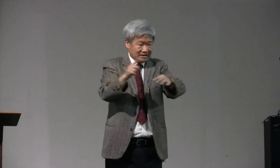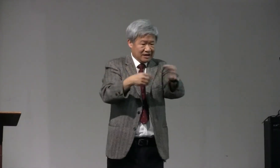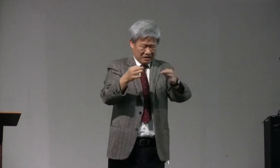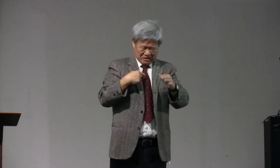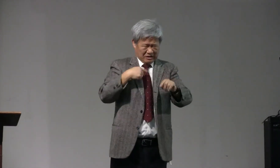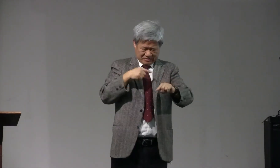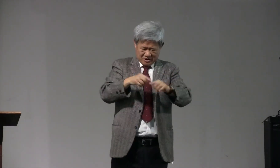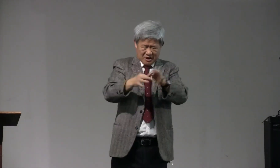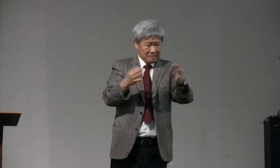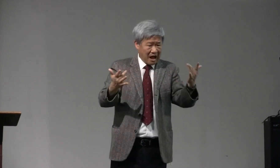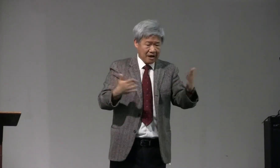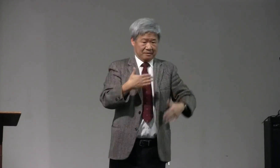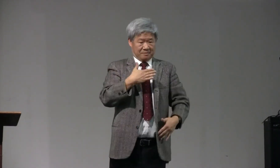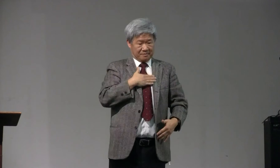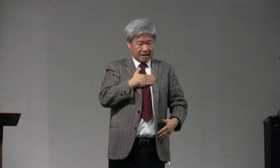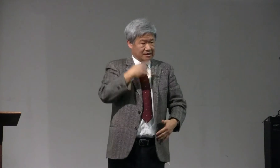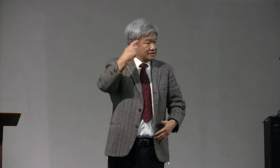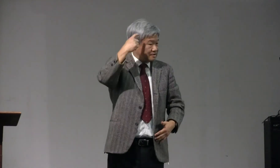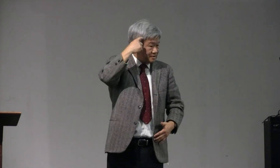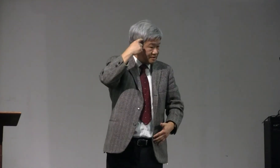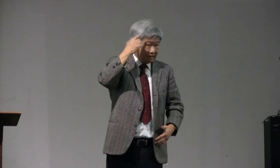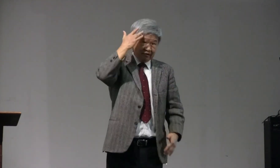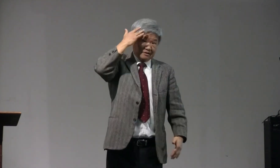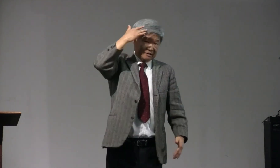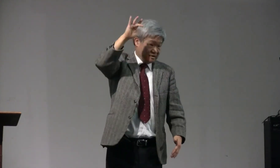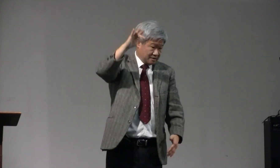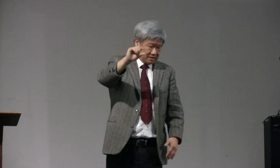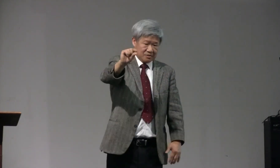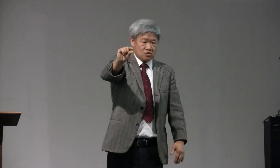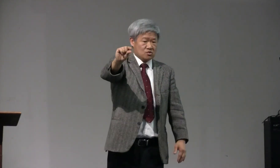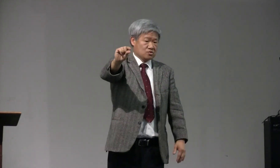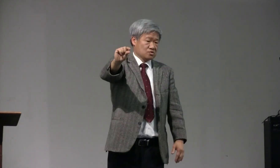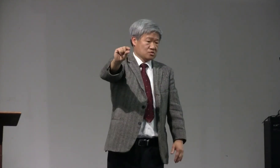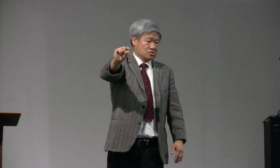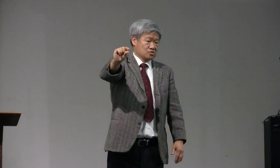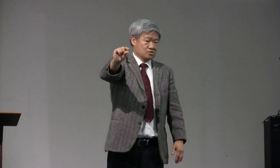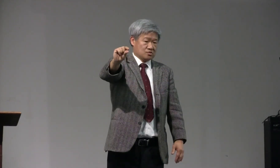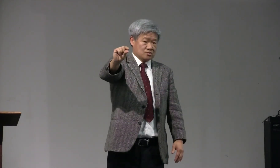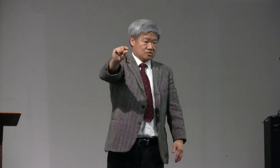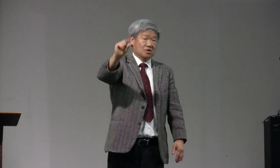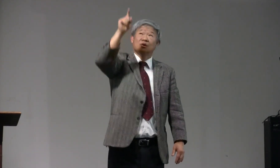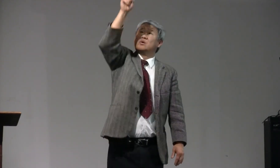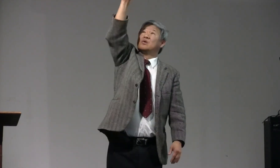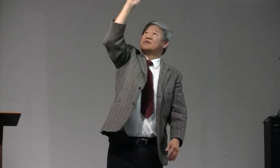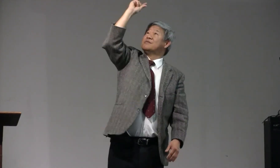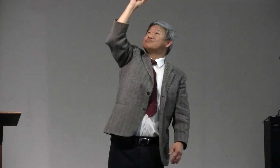You can't describe how that will be. In my mind, my intelligence is limited.